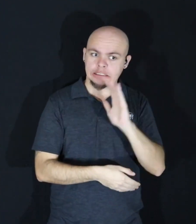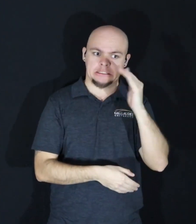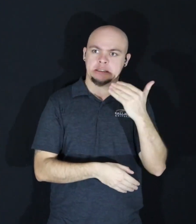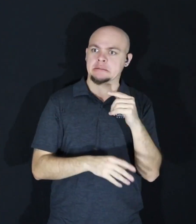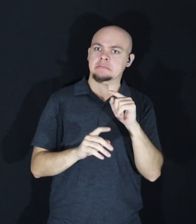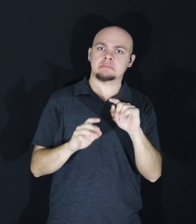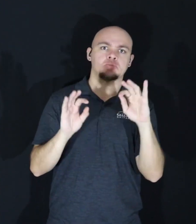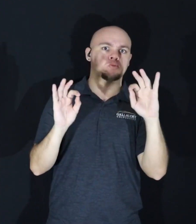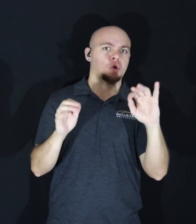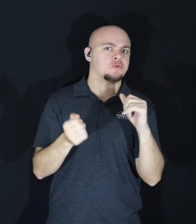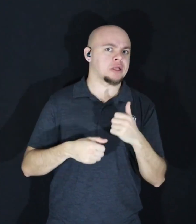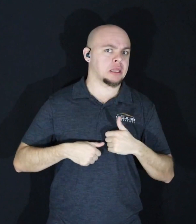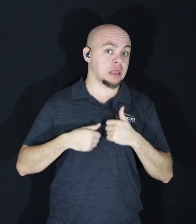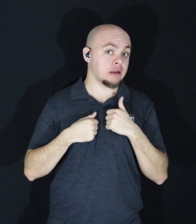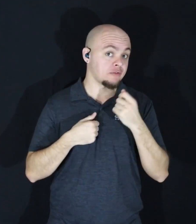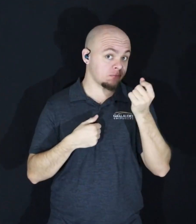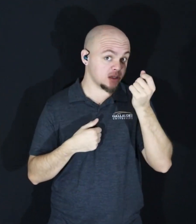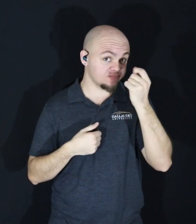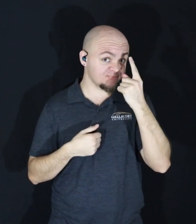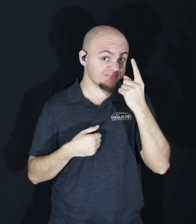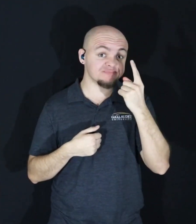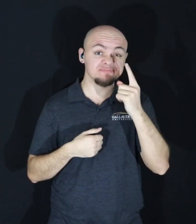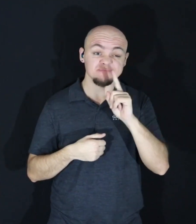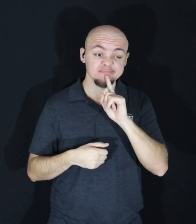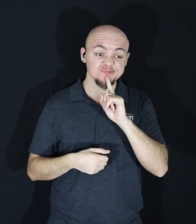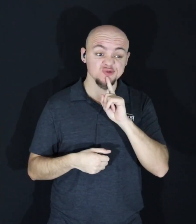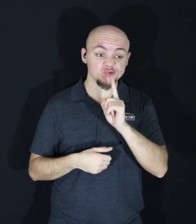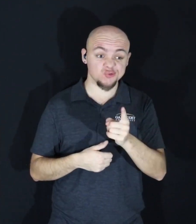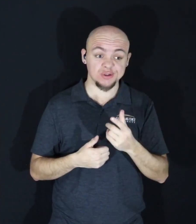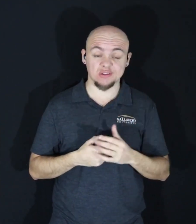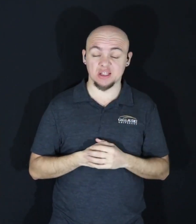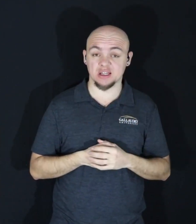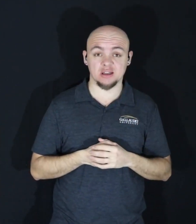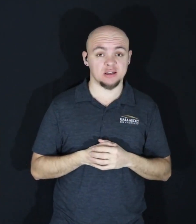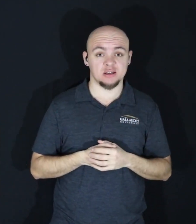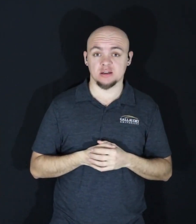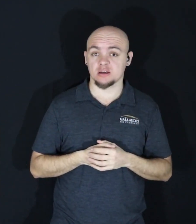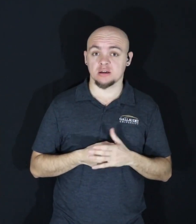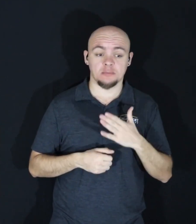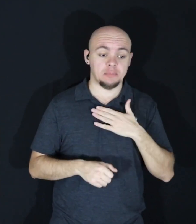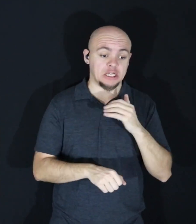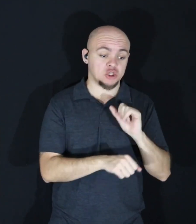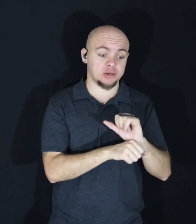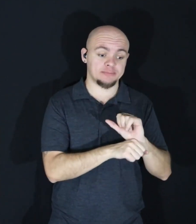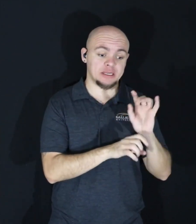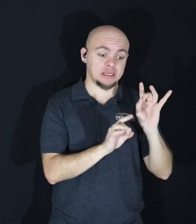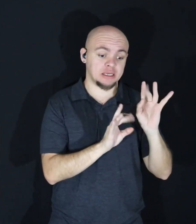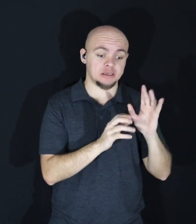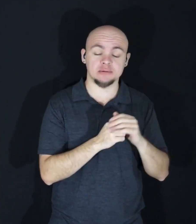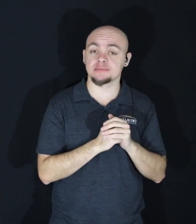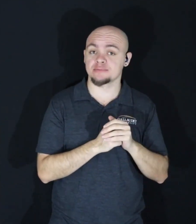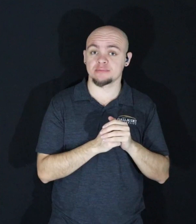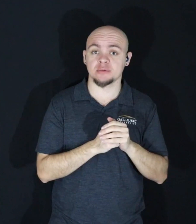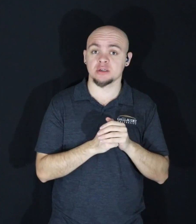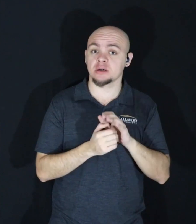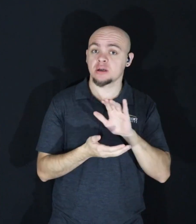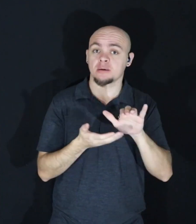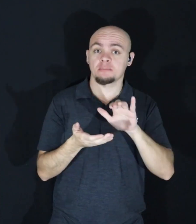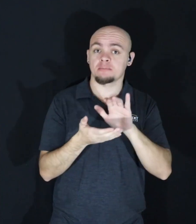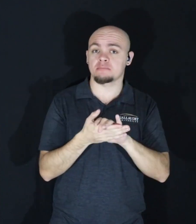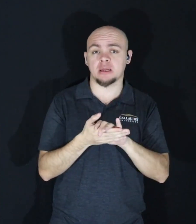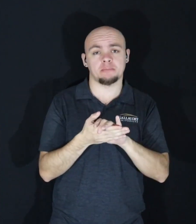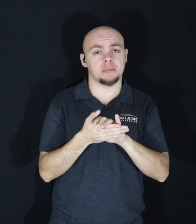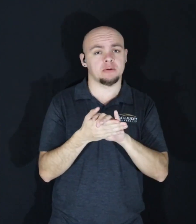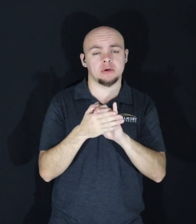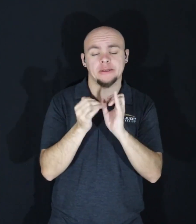great life, but the truth of the matter was, I hated my job. My marriage was hanging on by